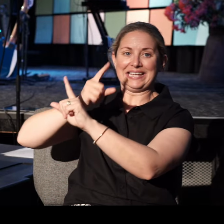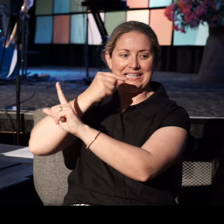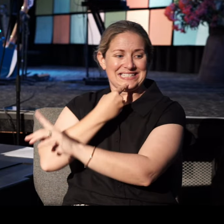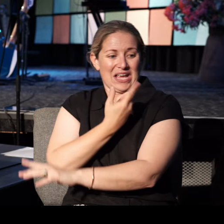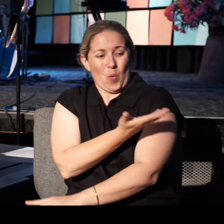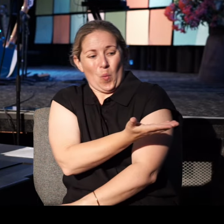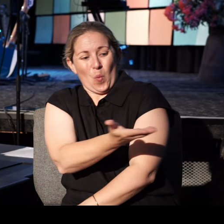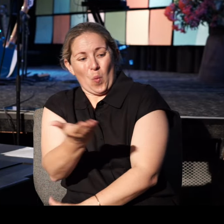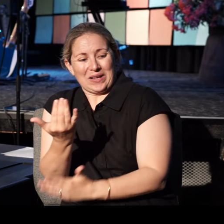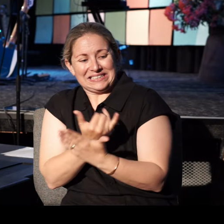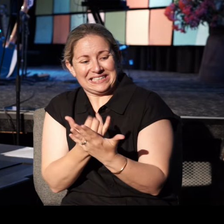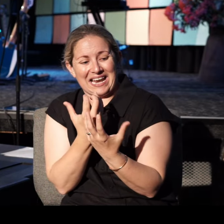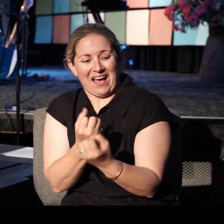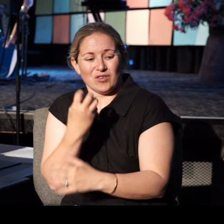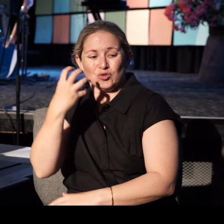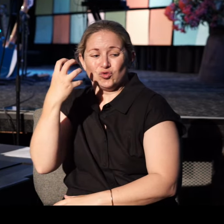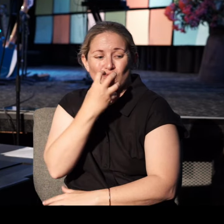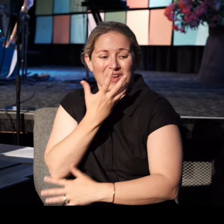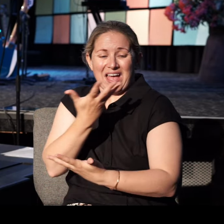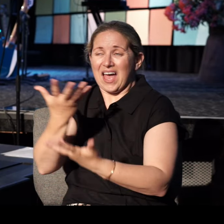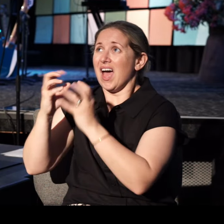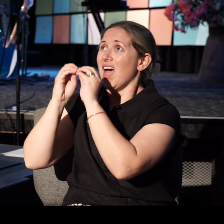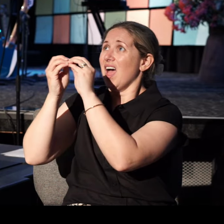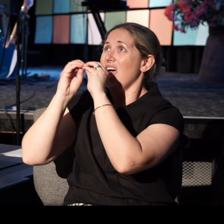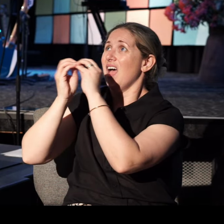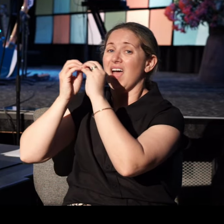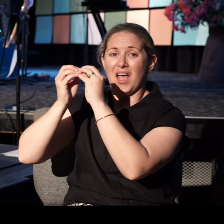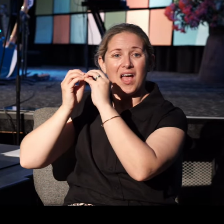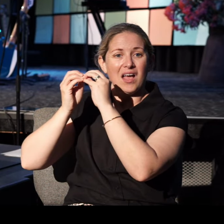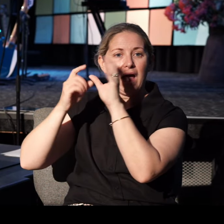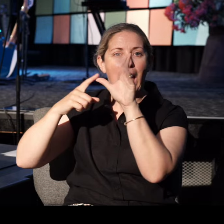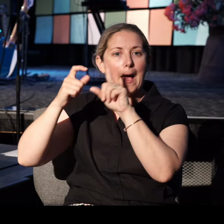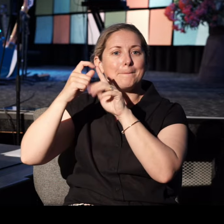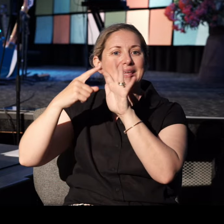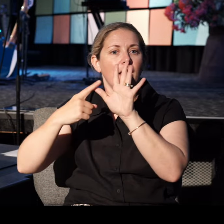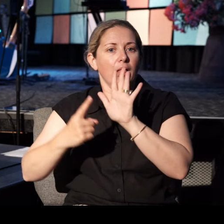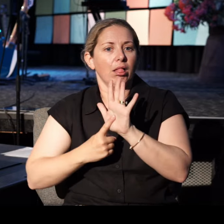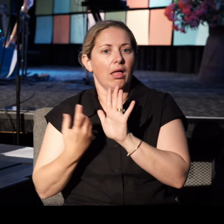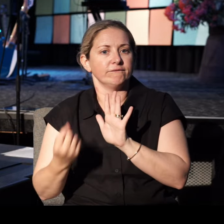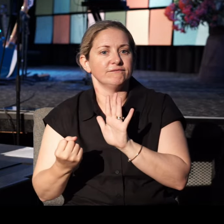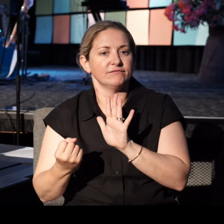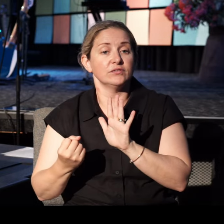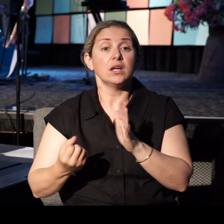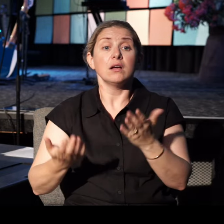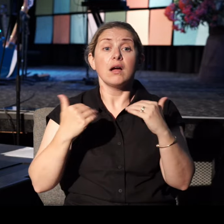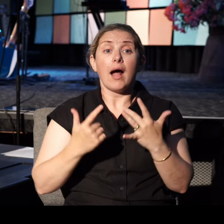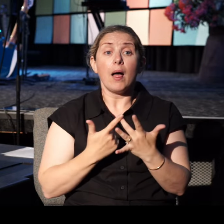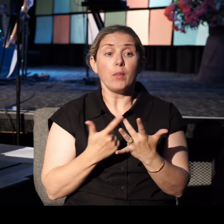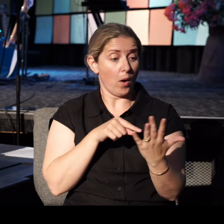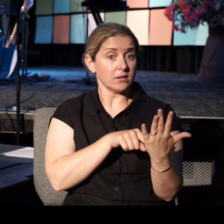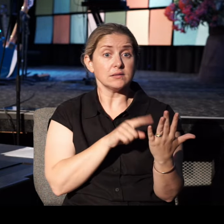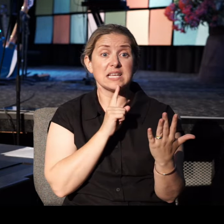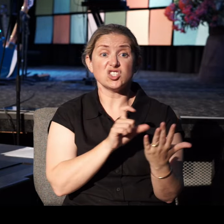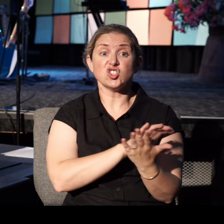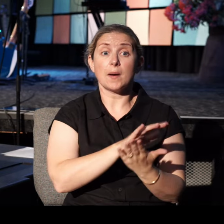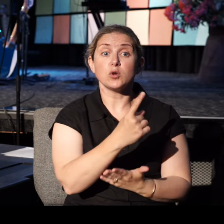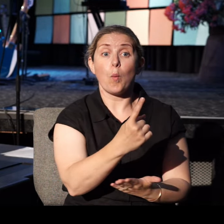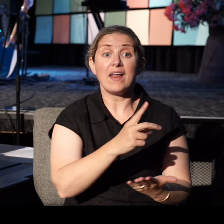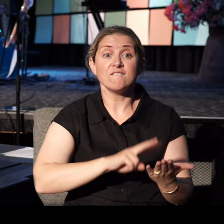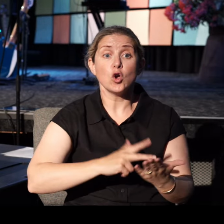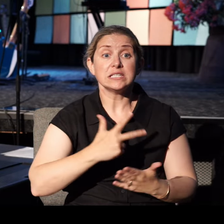an appeal to the Father to bring forgiveness and so on. Where else might you go? 1 verse 8. Yeah, chapter 1, verse 8. If we claim to